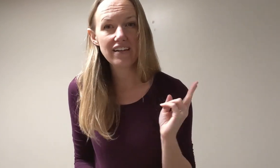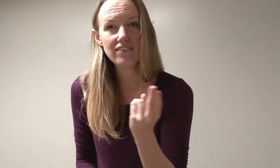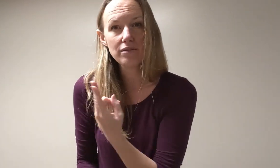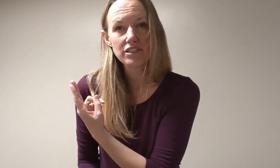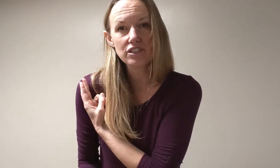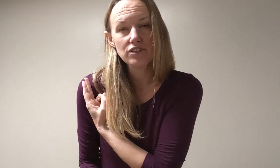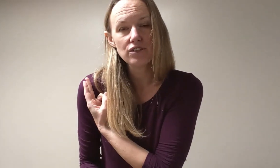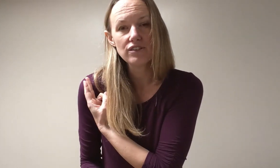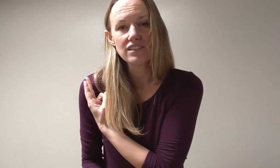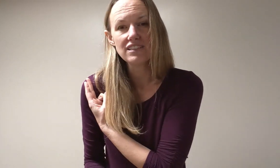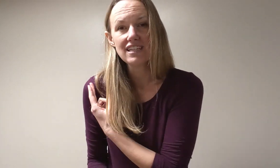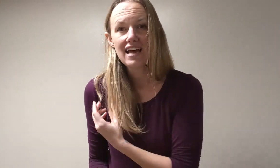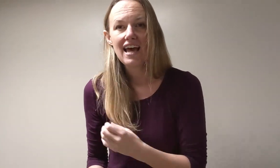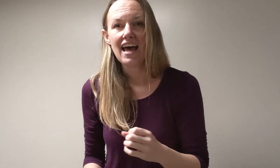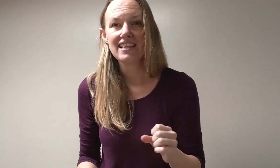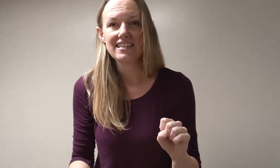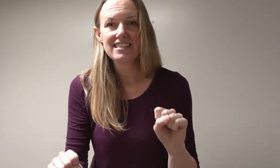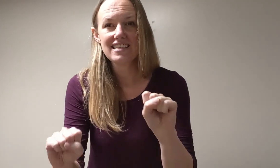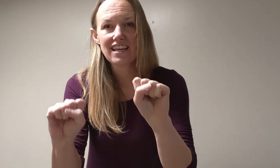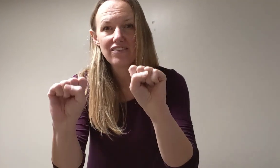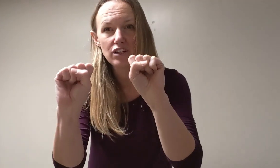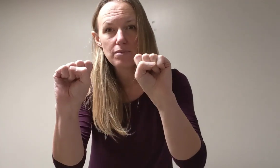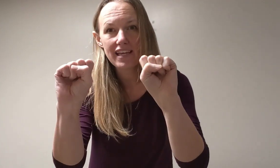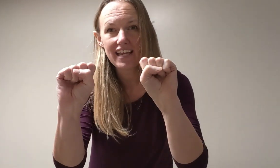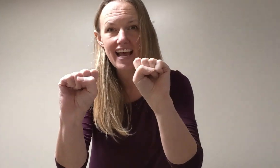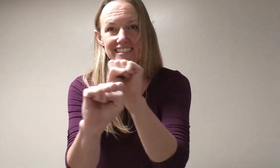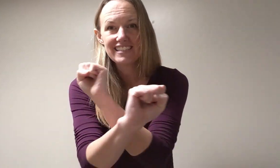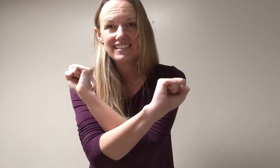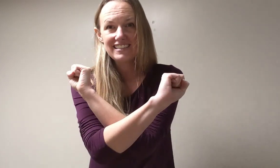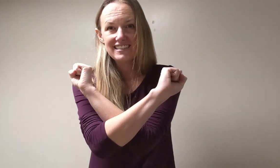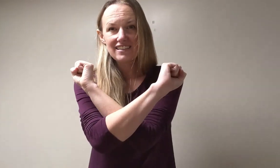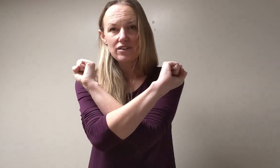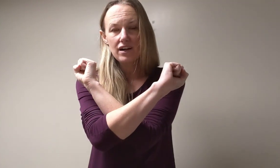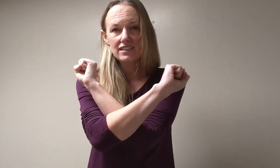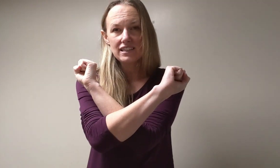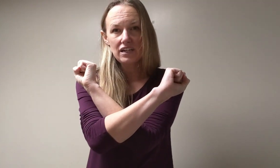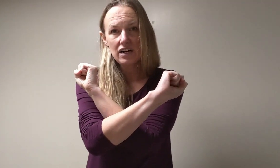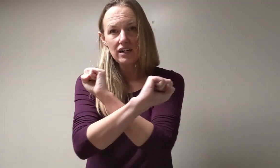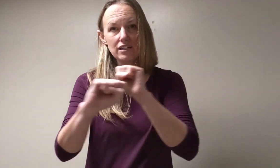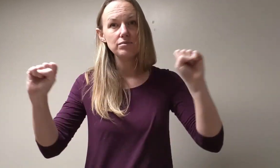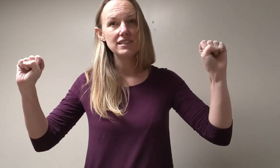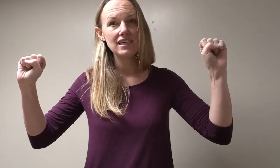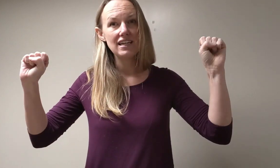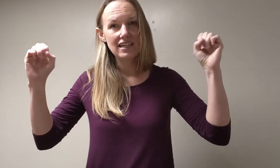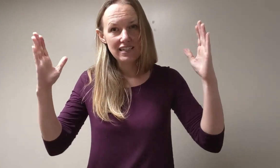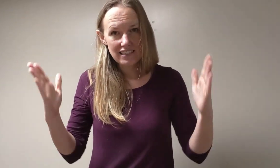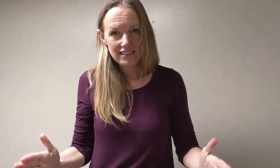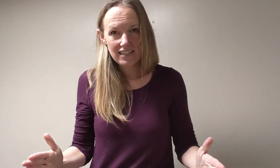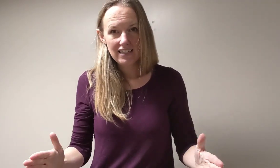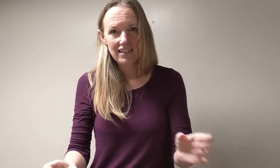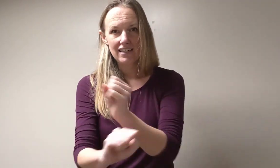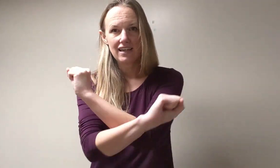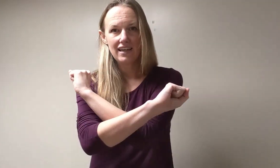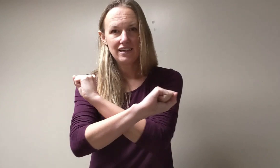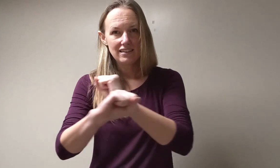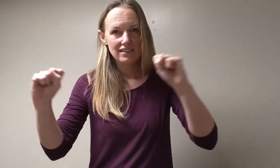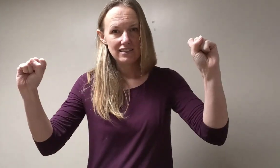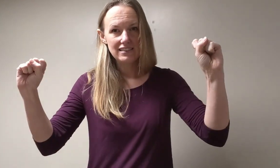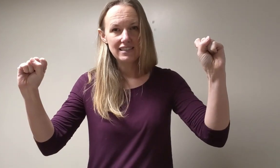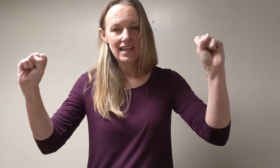from your 2 shoulders. And then Savior, making S's, crossing your arms. Okay,